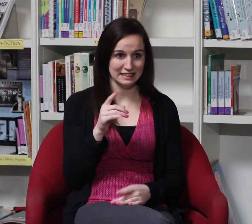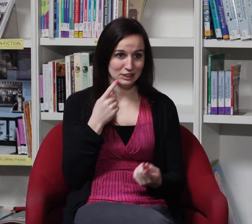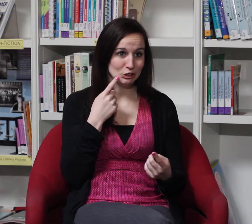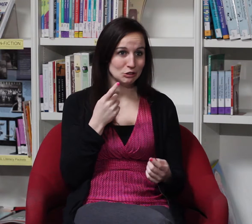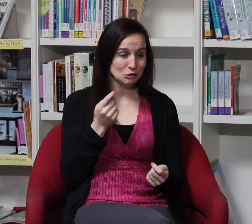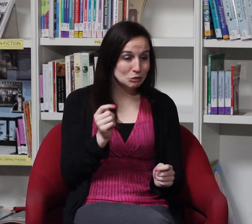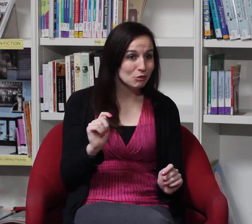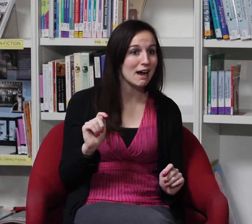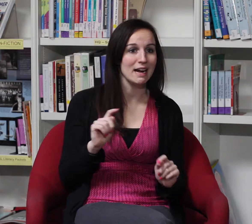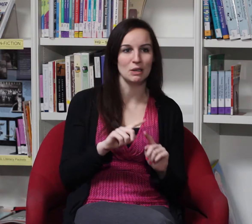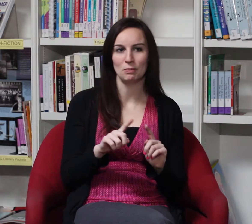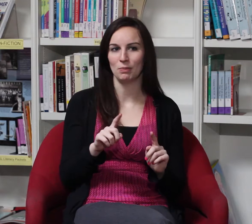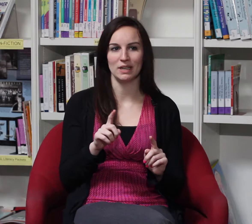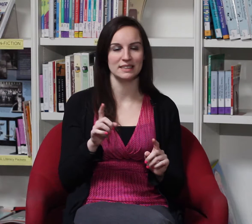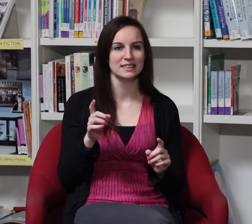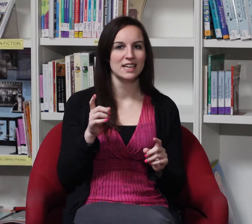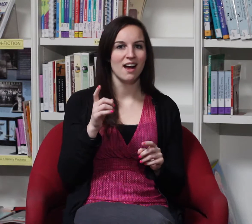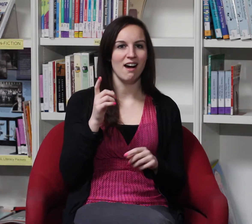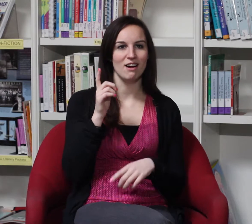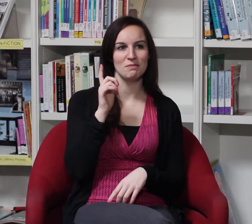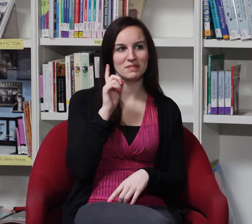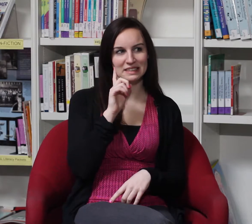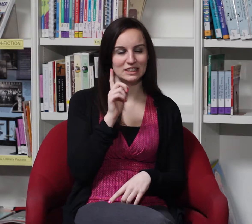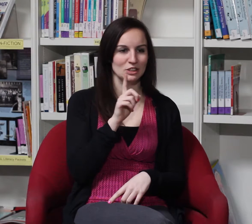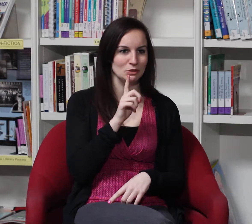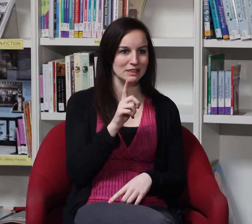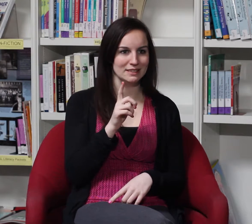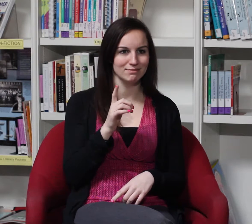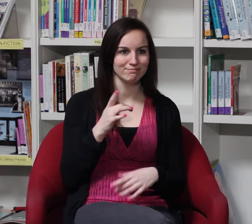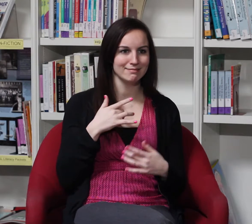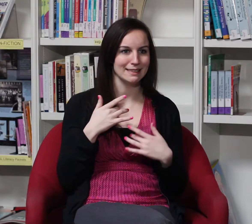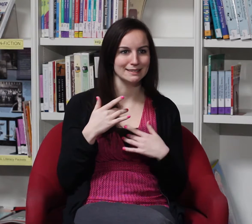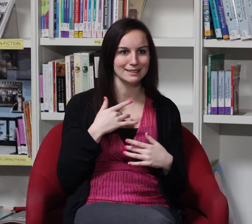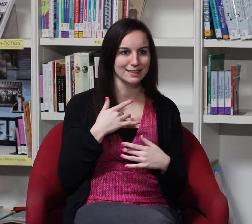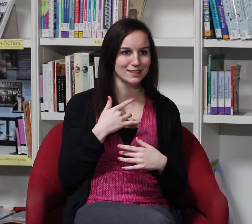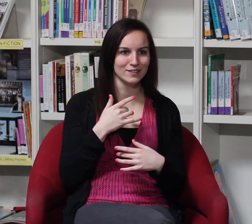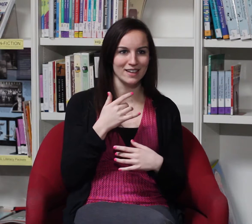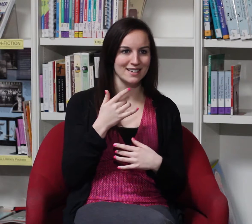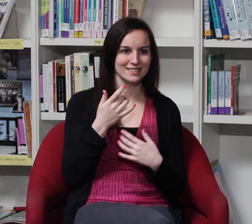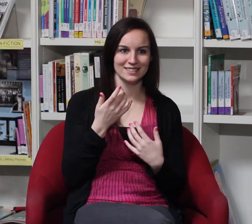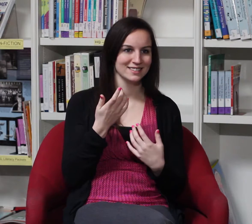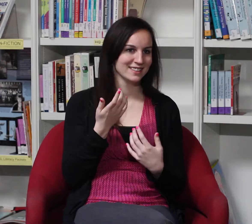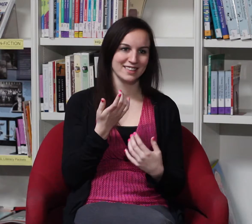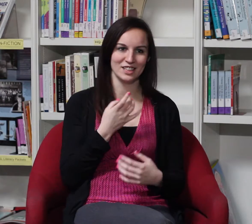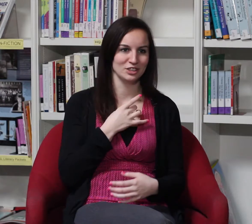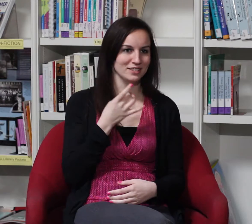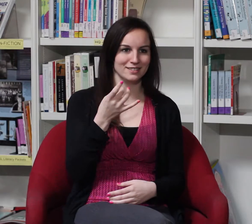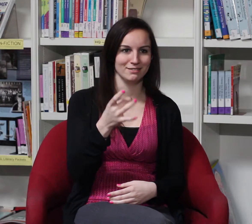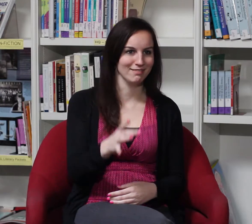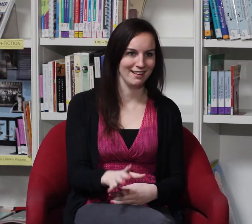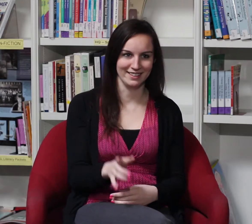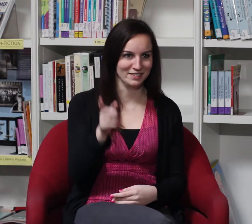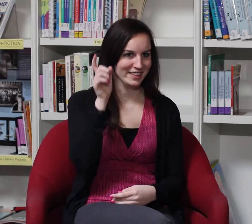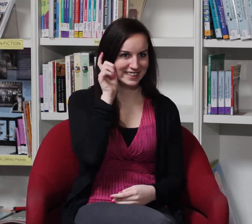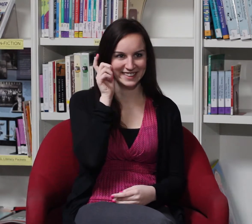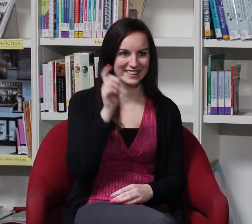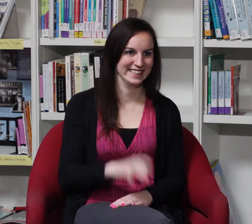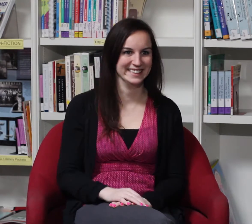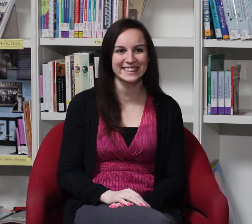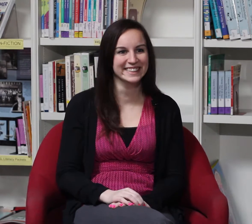did try, but this ear is really sensitive and I just do not like wearing a hearing aid